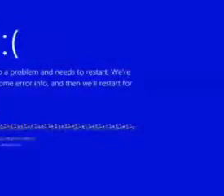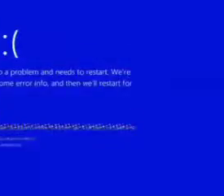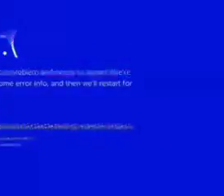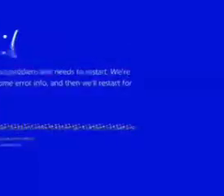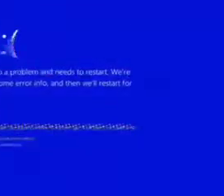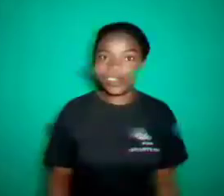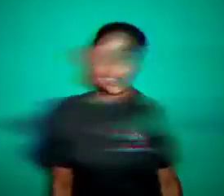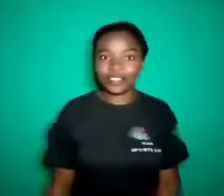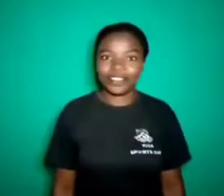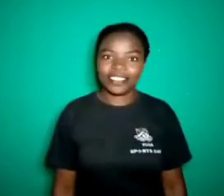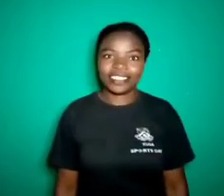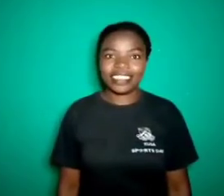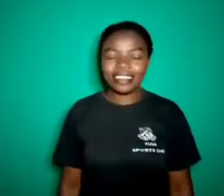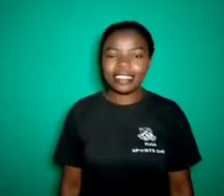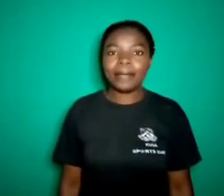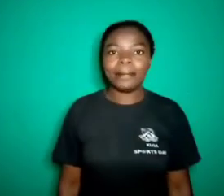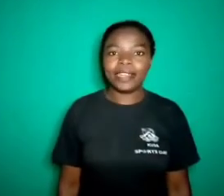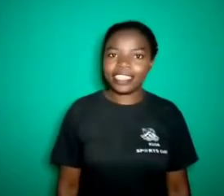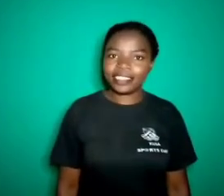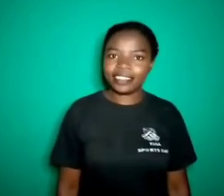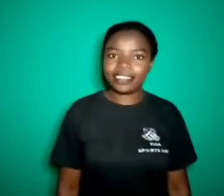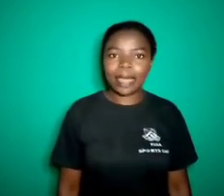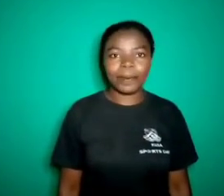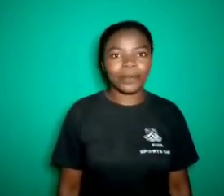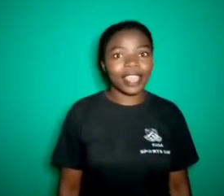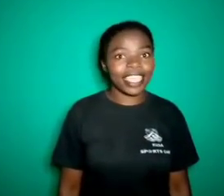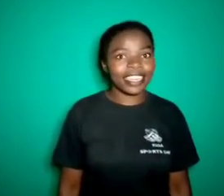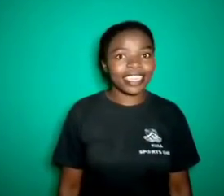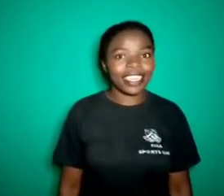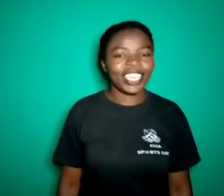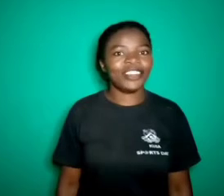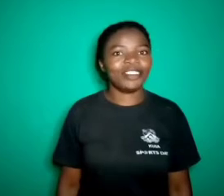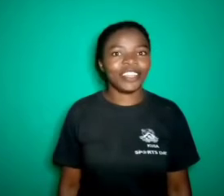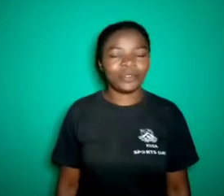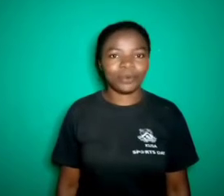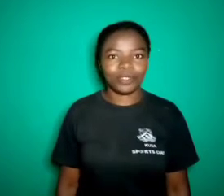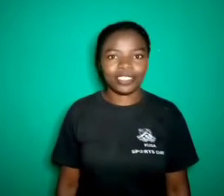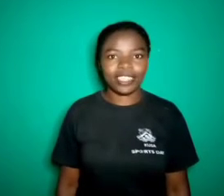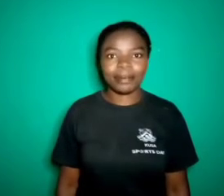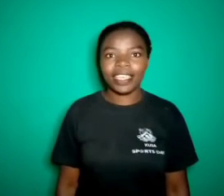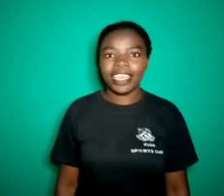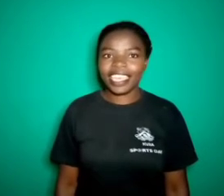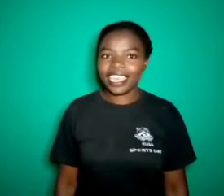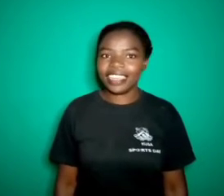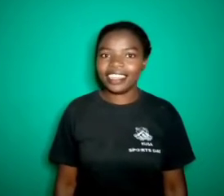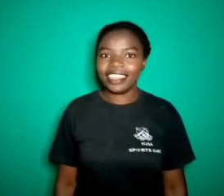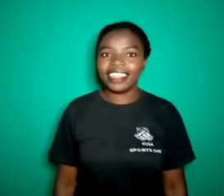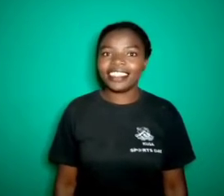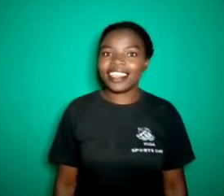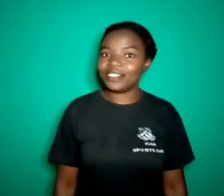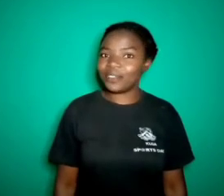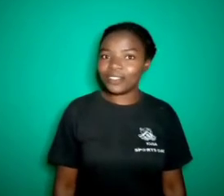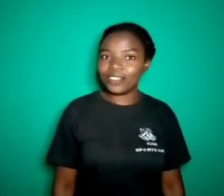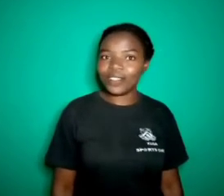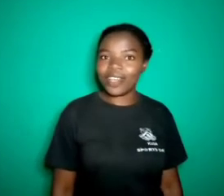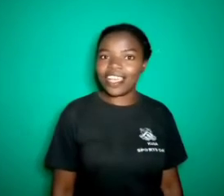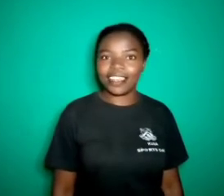There are more videos on your screen. Please tap on any in order to watch them, and there is also a round